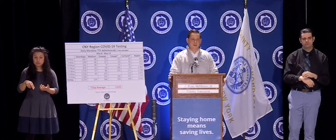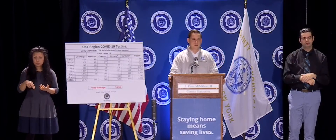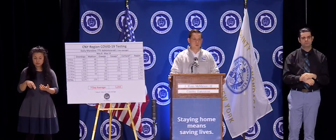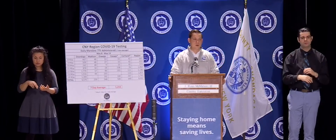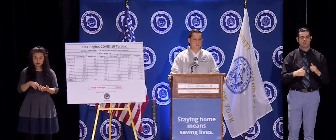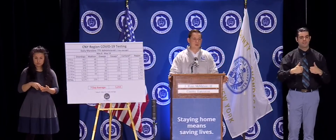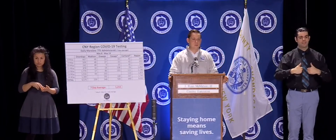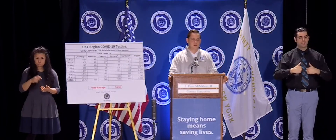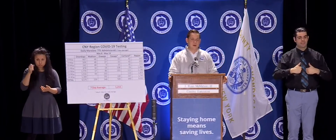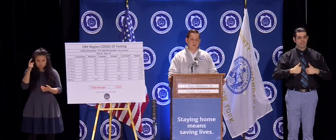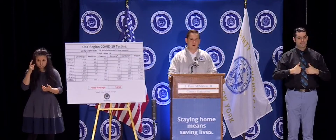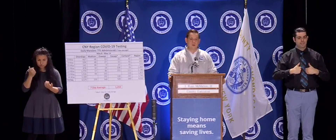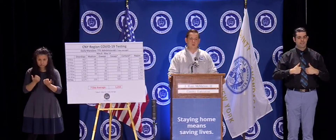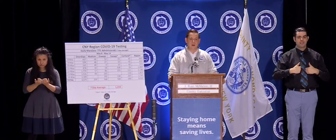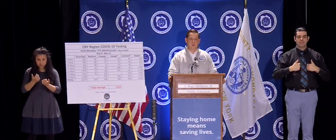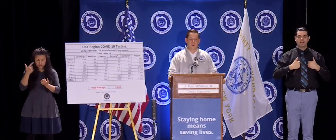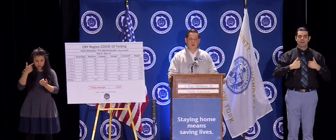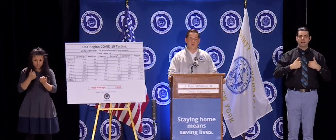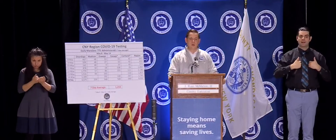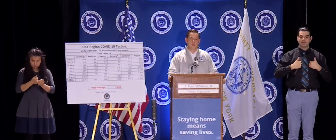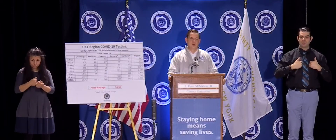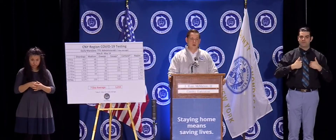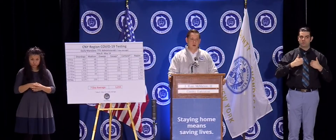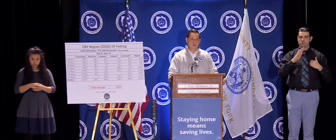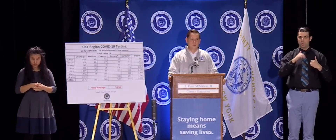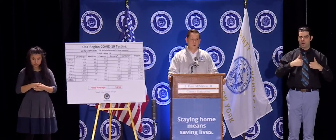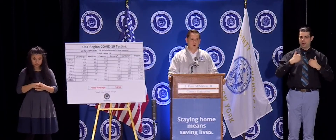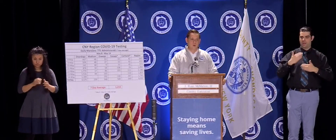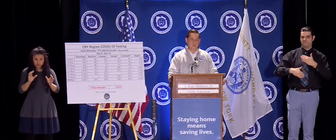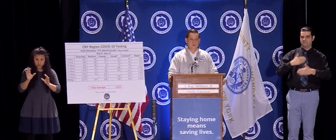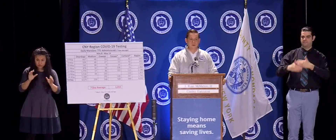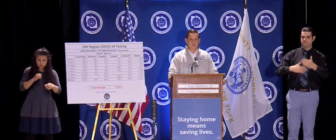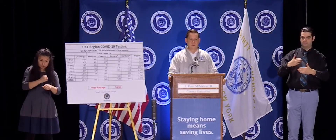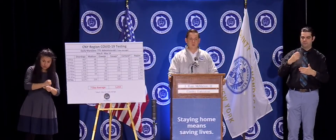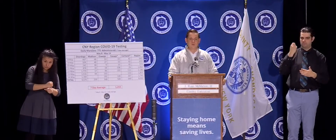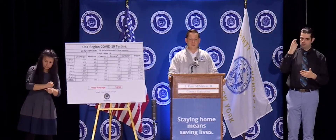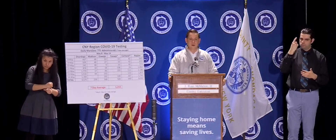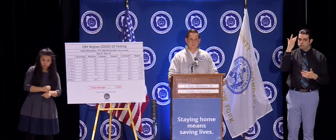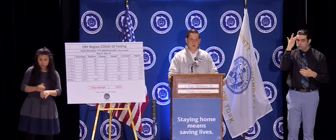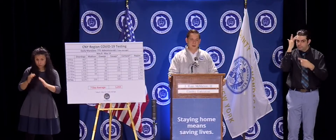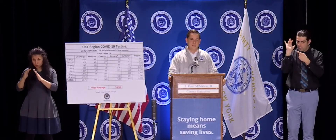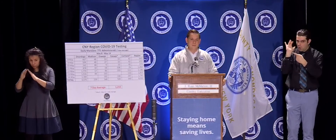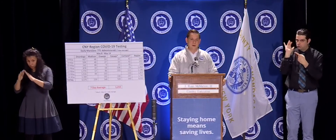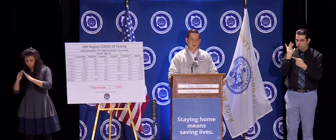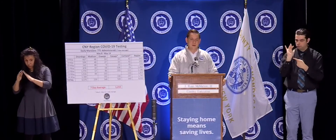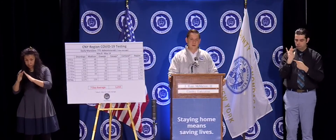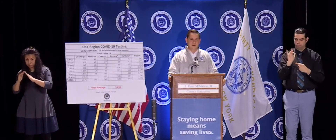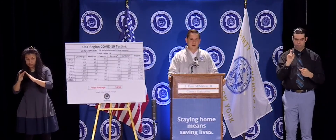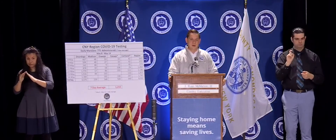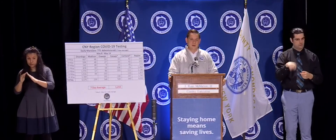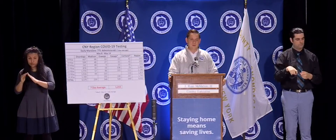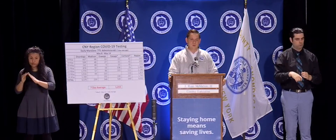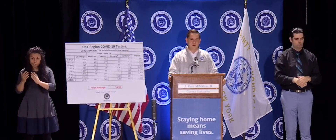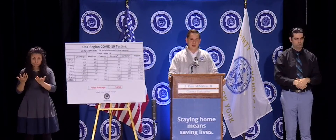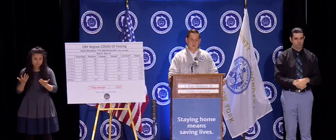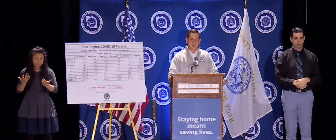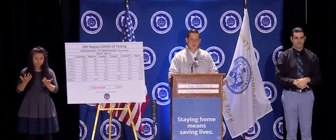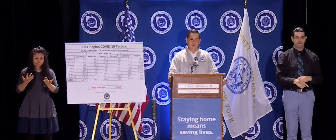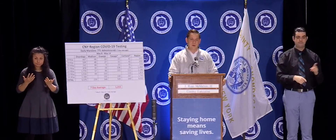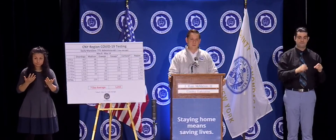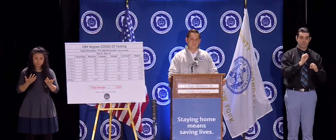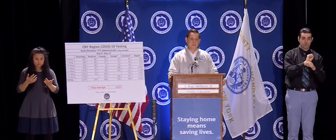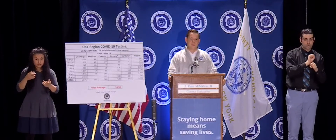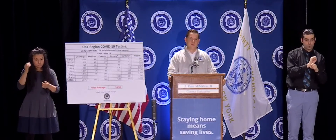smart way. This is what it's going to be like, whether we're at work, when we're home, a little more freedom. But when you're